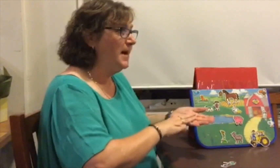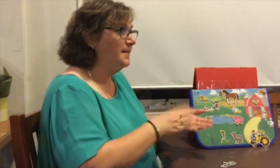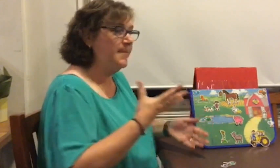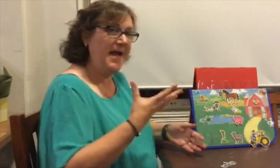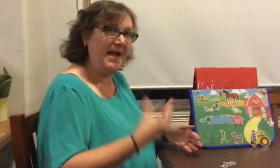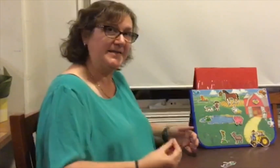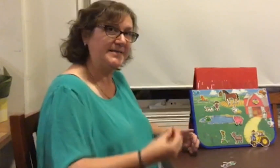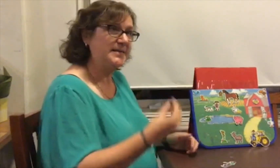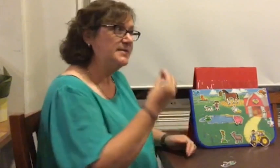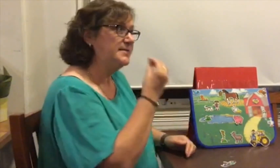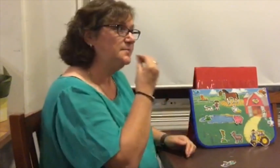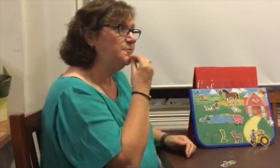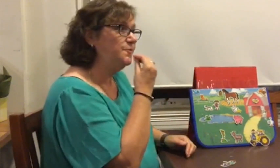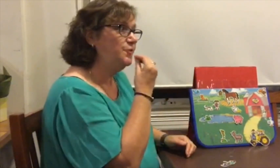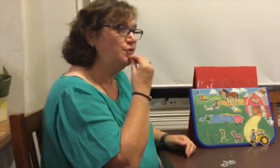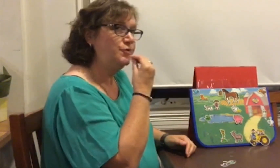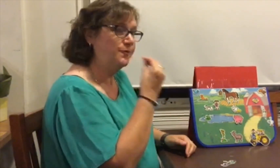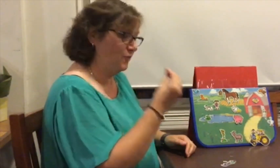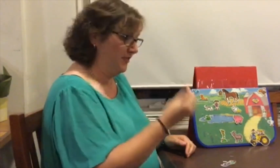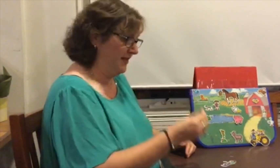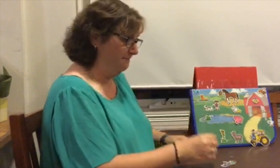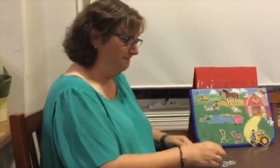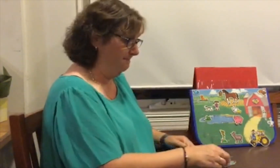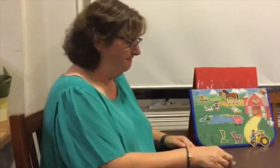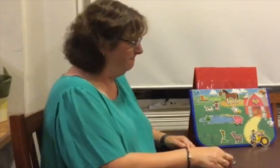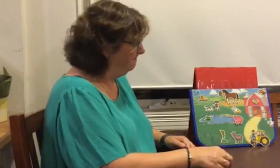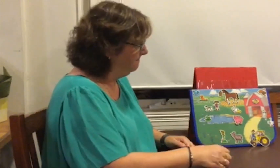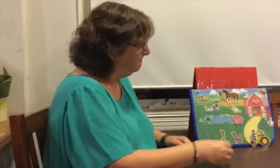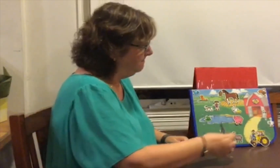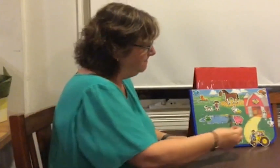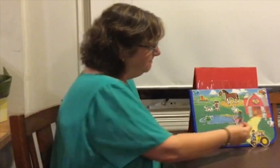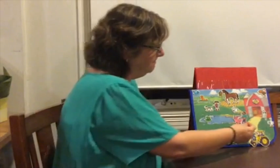Mum has some food for them.